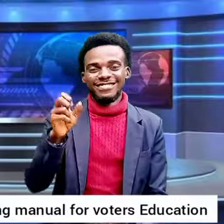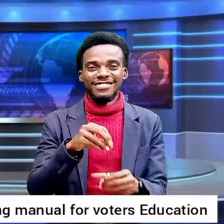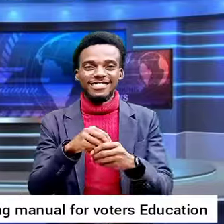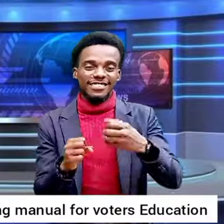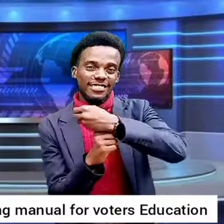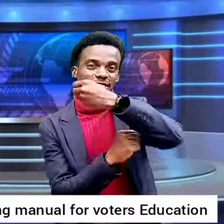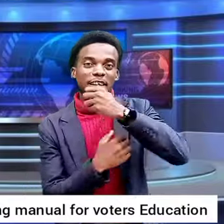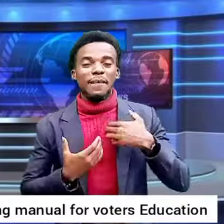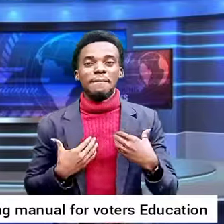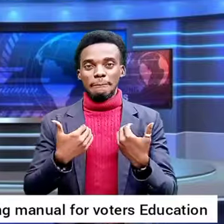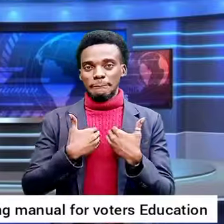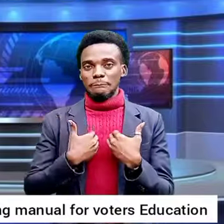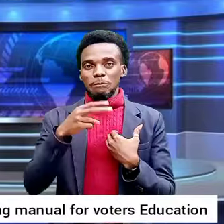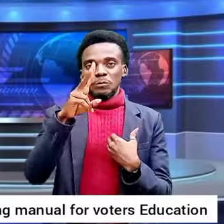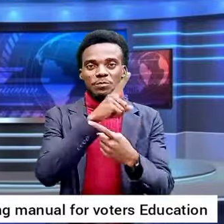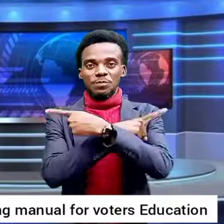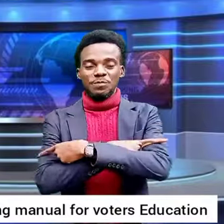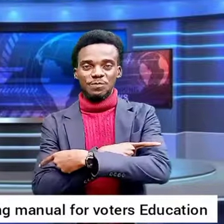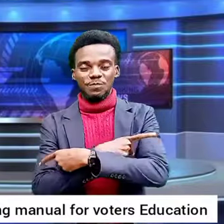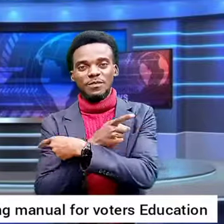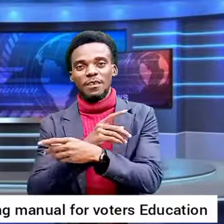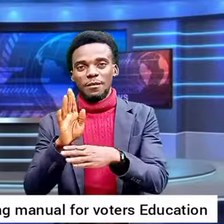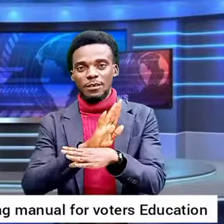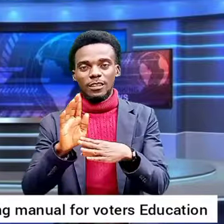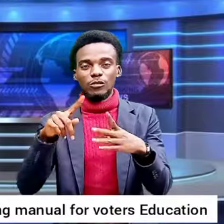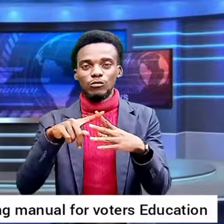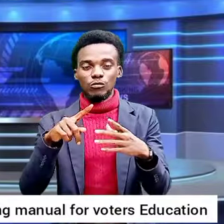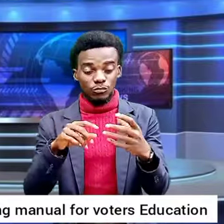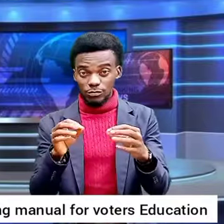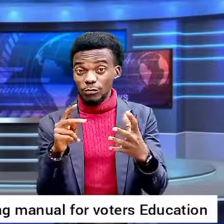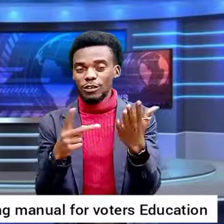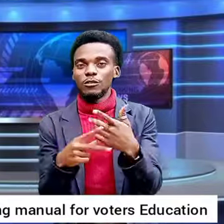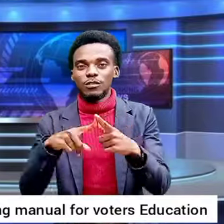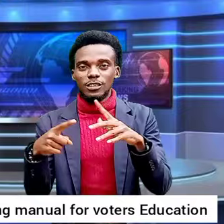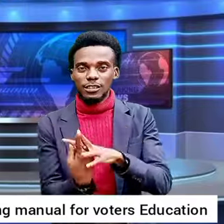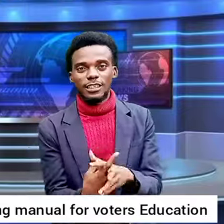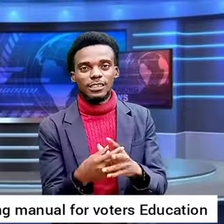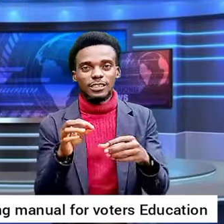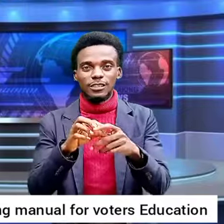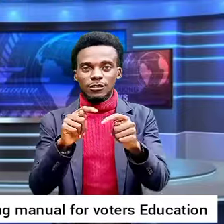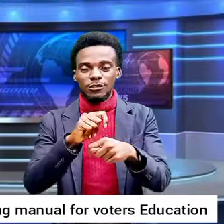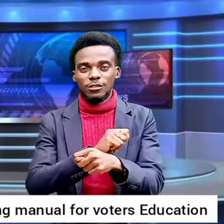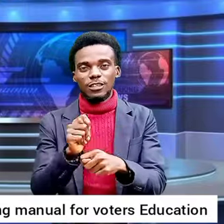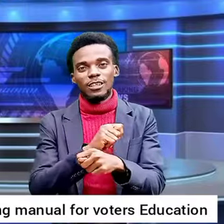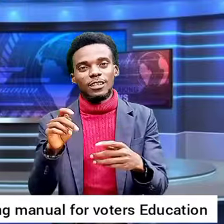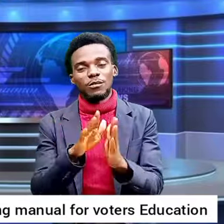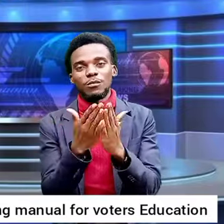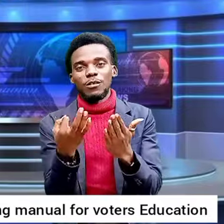The two-day stakeholder forum to launch a training manual on voters' education and engage stakeholders to ensure